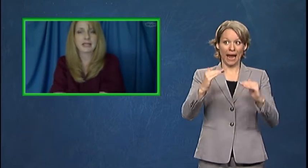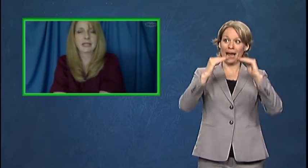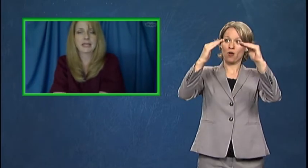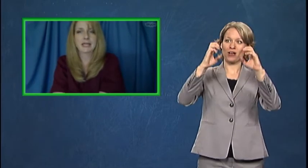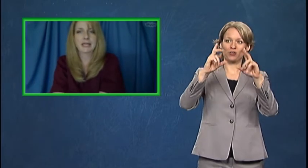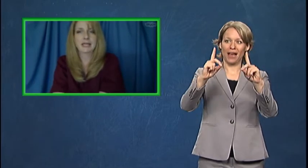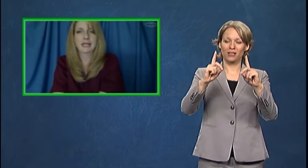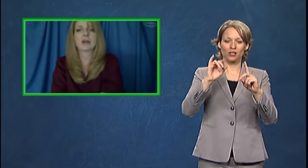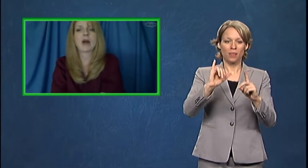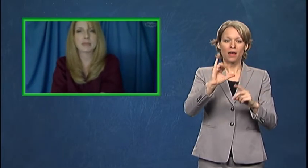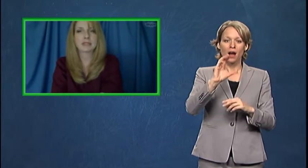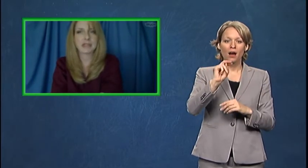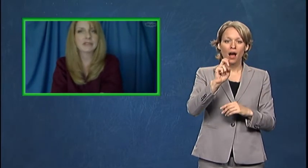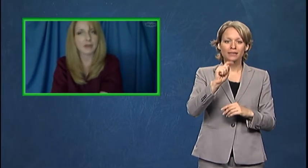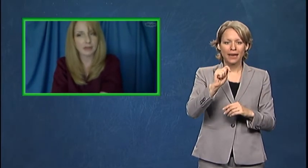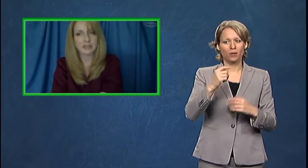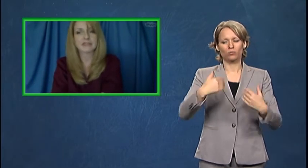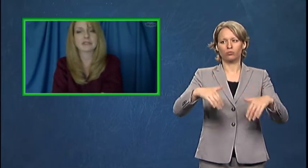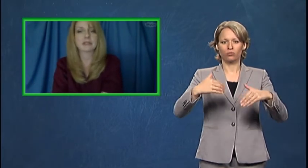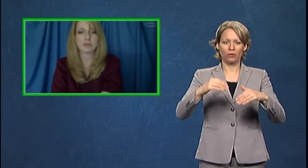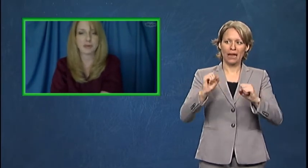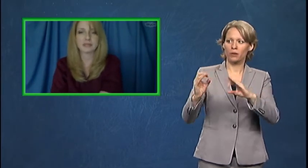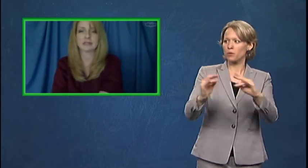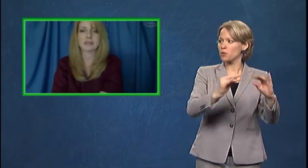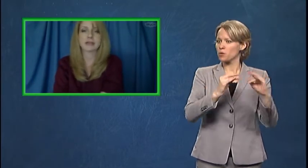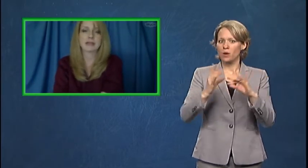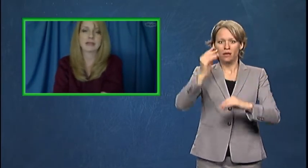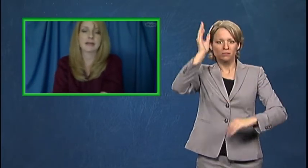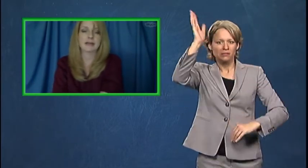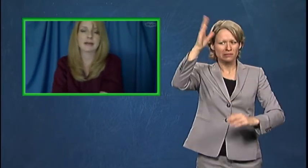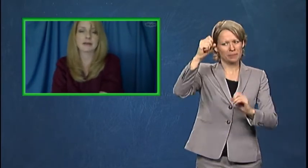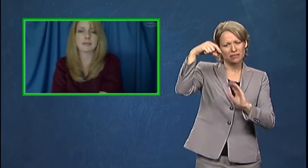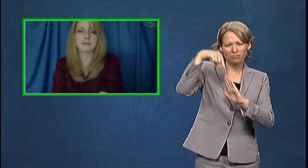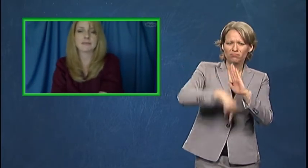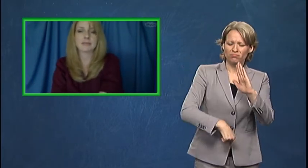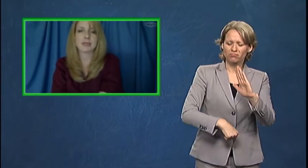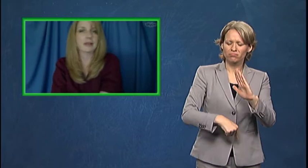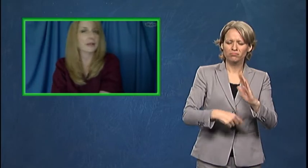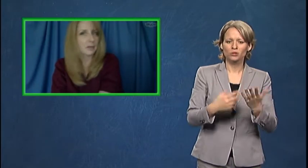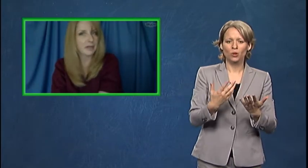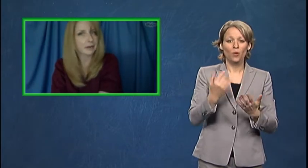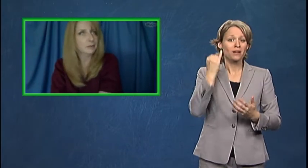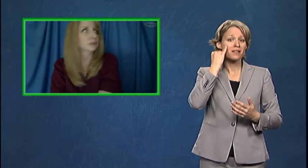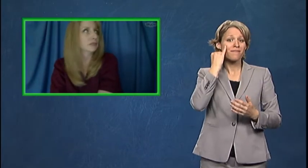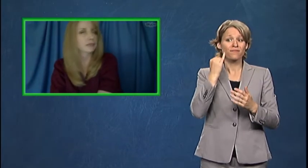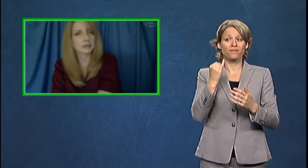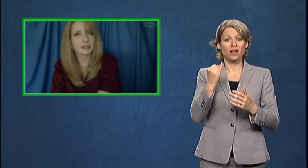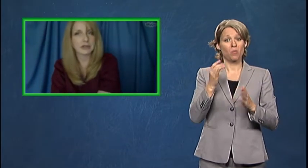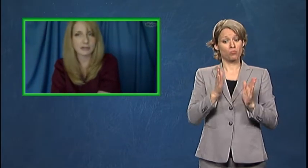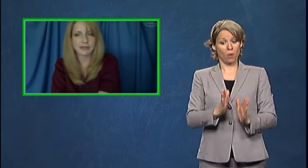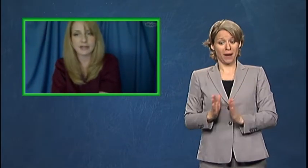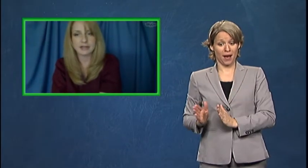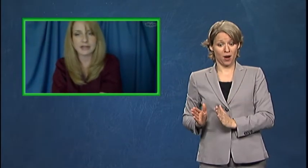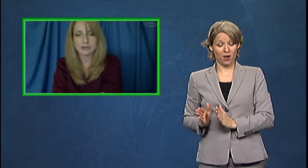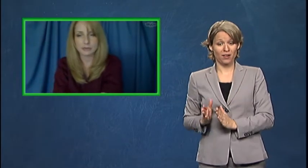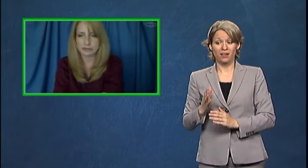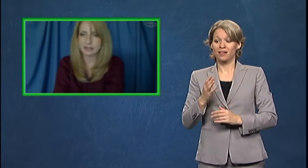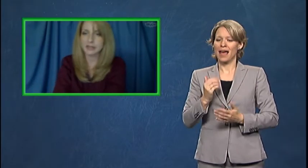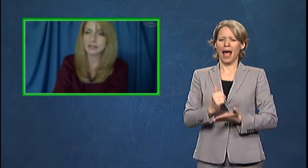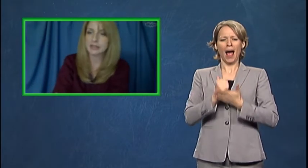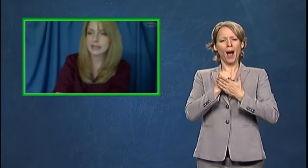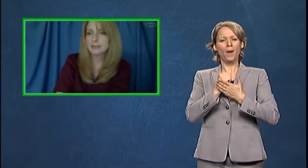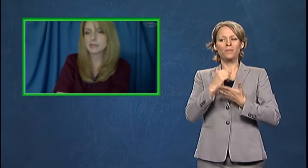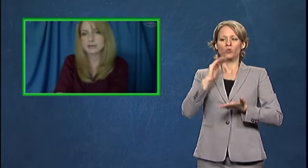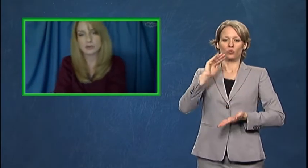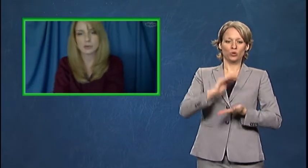And it helps to compensate for not being physically present and not being able to refer to the overhead and that sort of